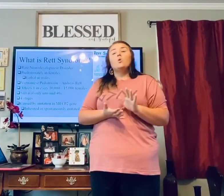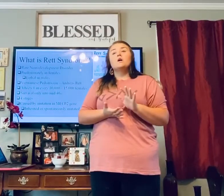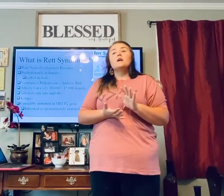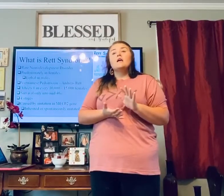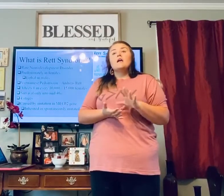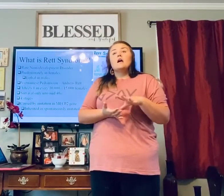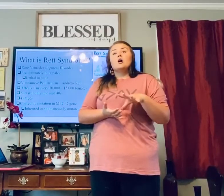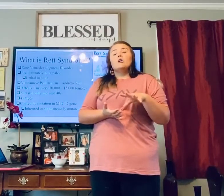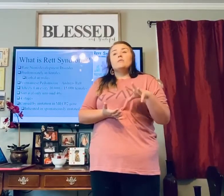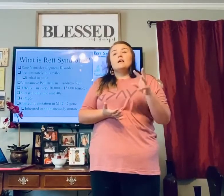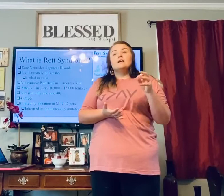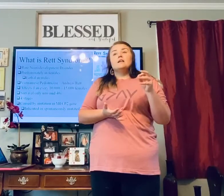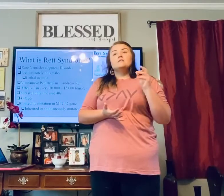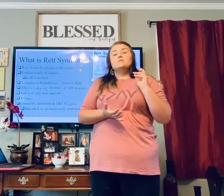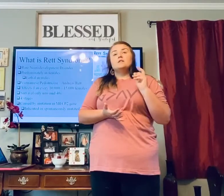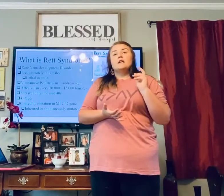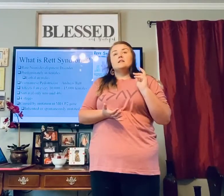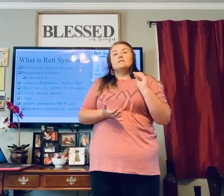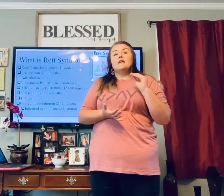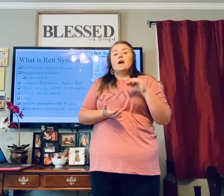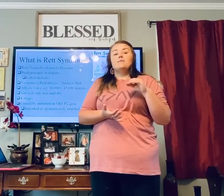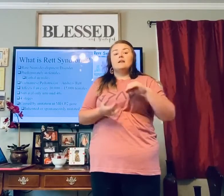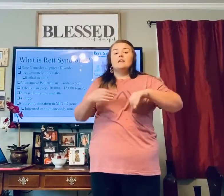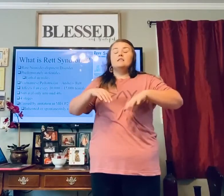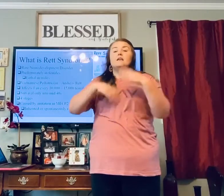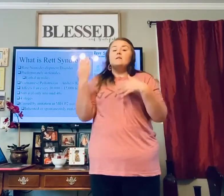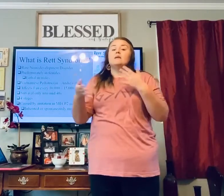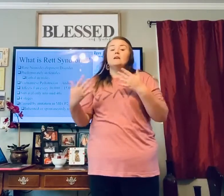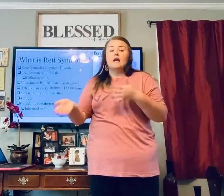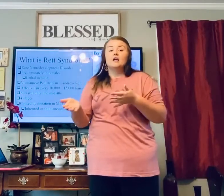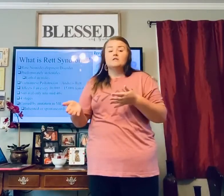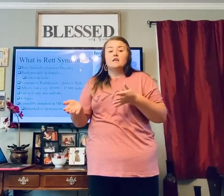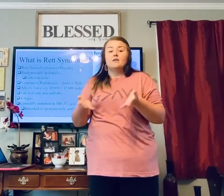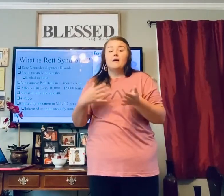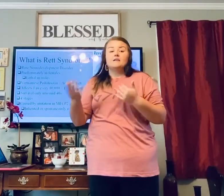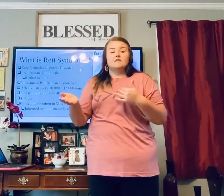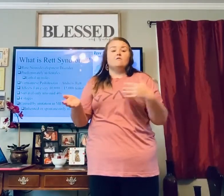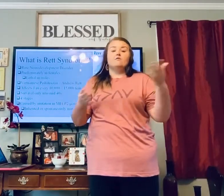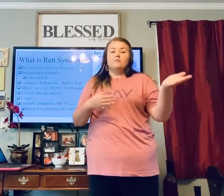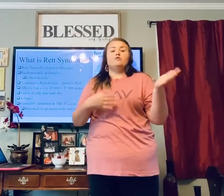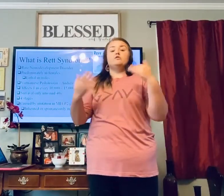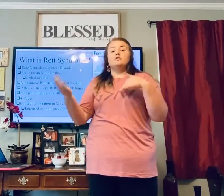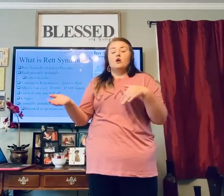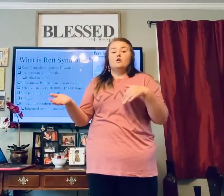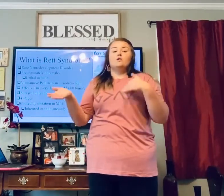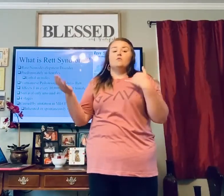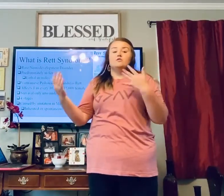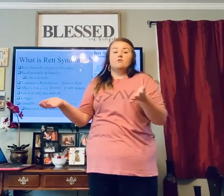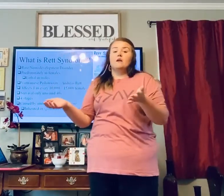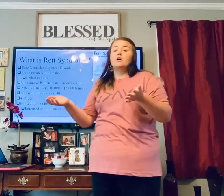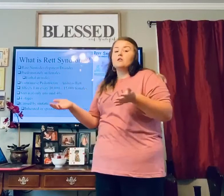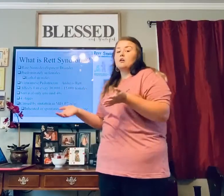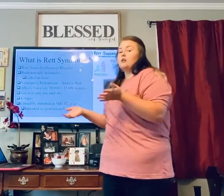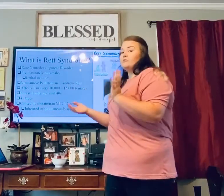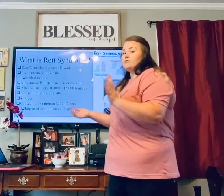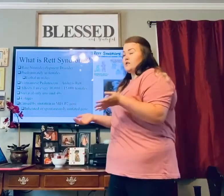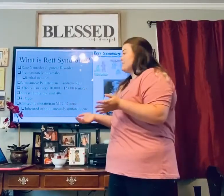or it can spontaneously happen and then it be inherited and passed down from mother to daughter with direct